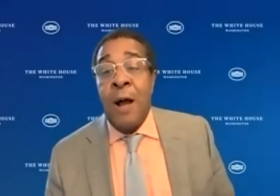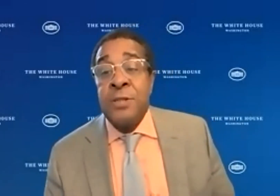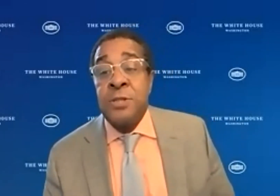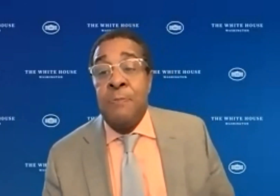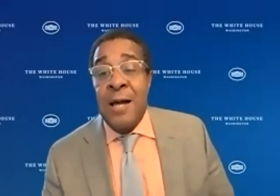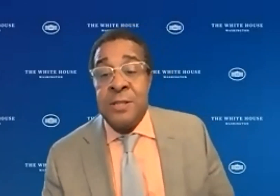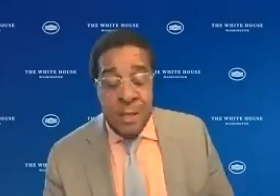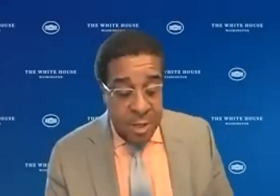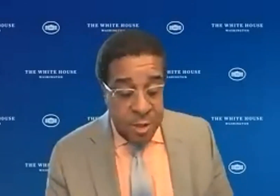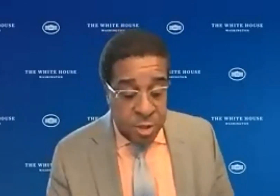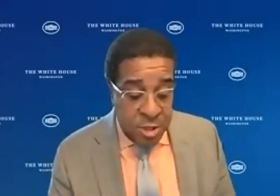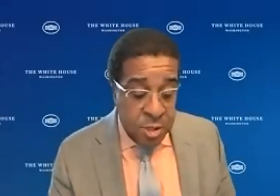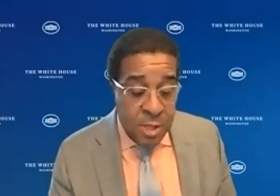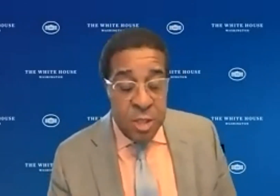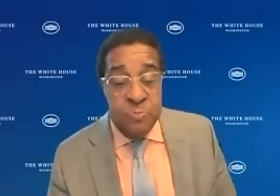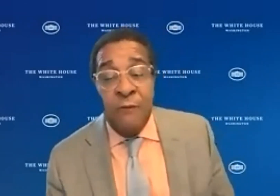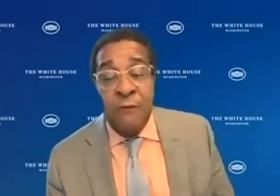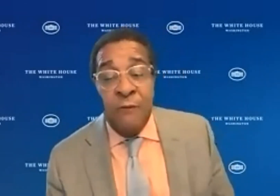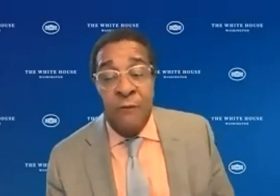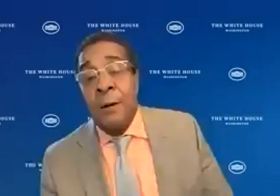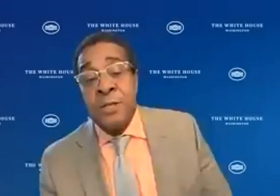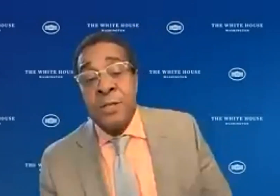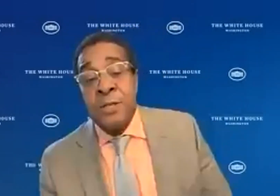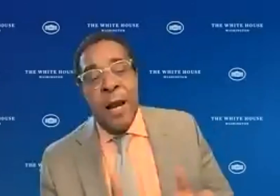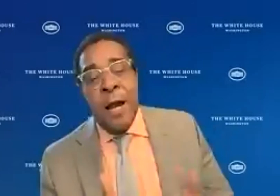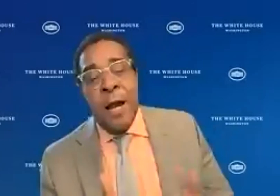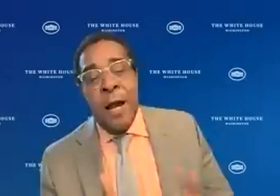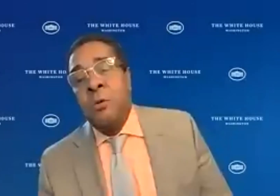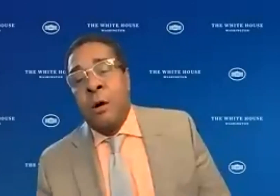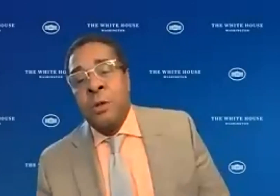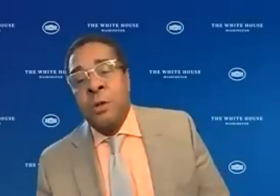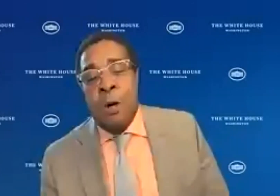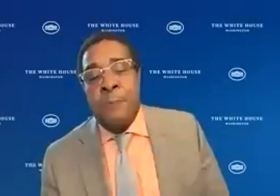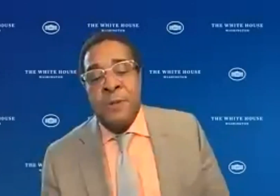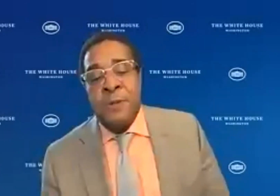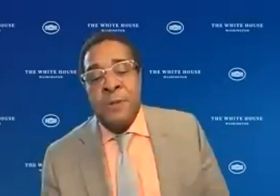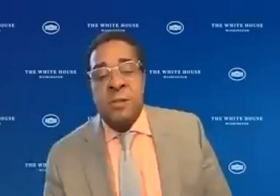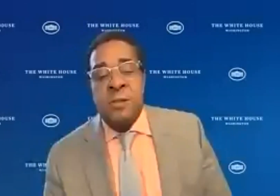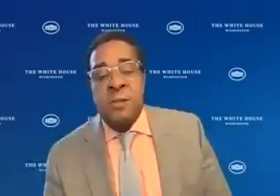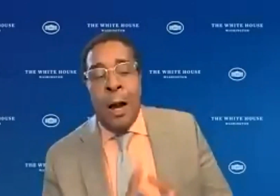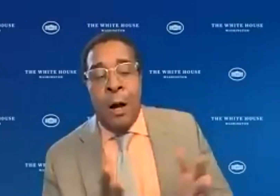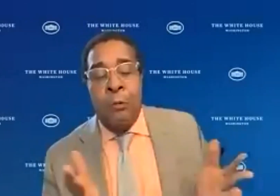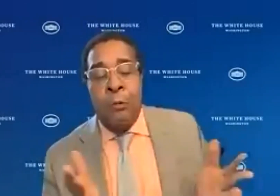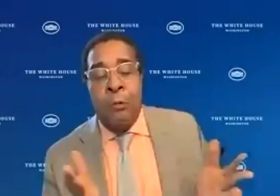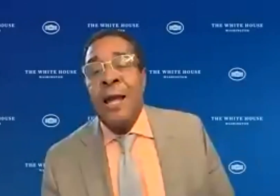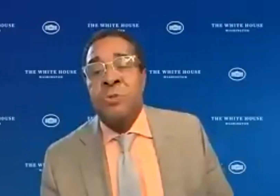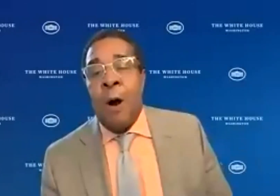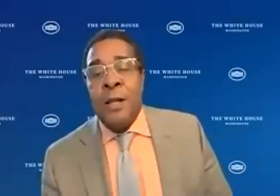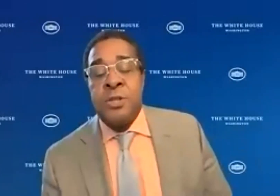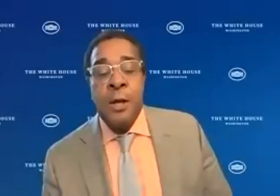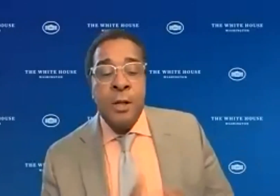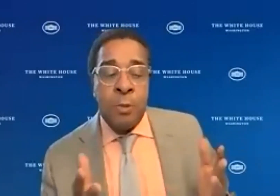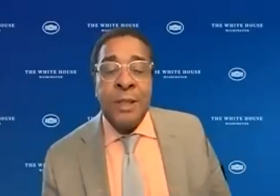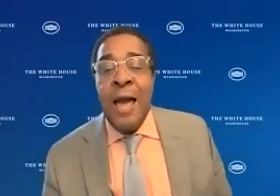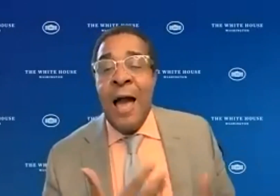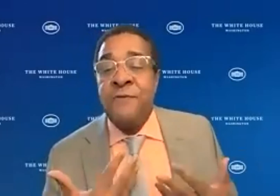supplemental request by the administration that is before Congress, and I hope that you all use your position within